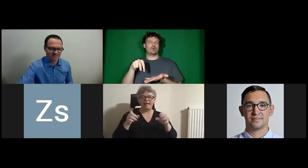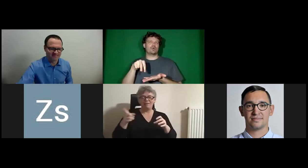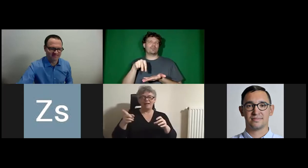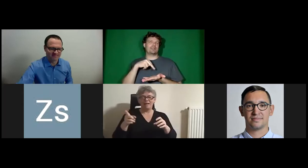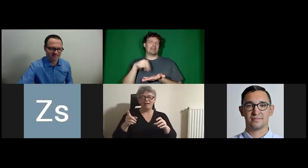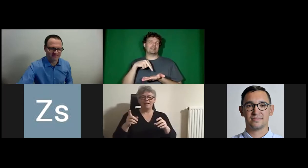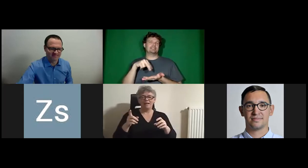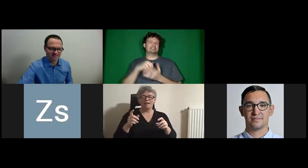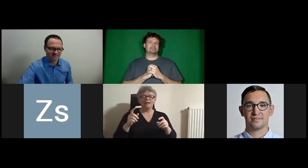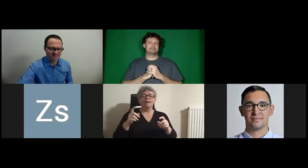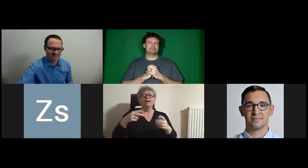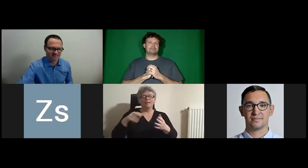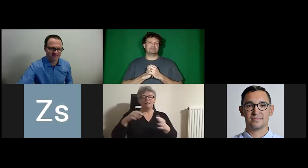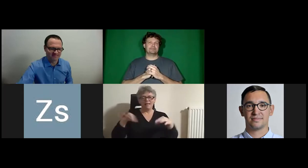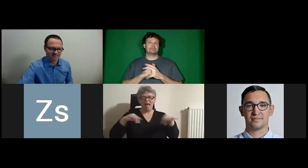story